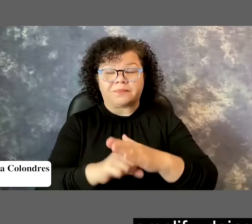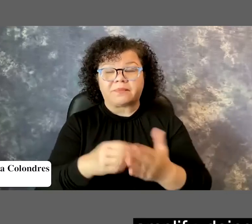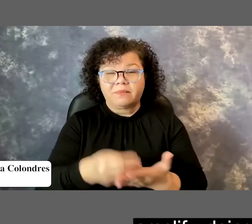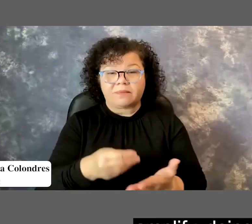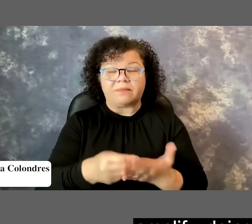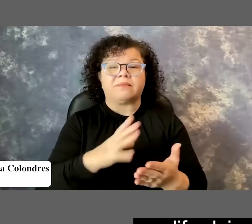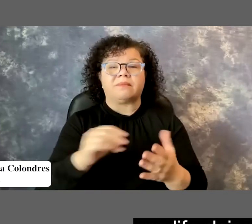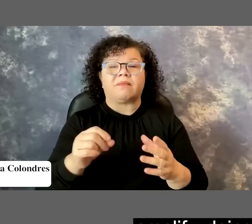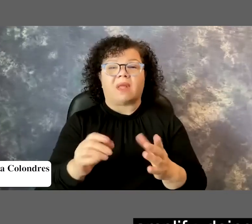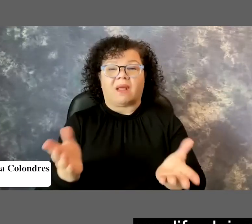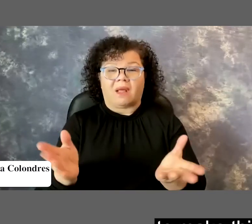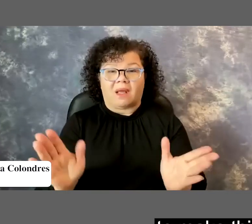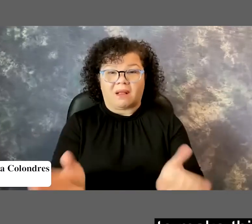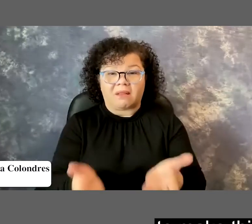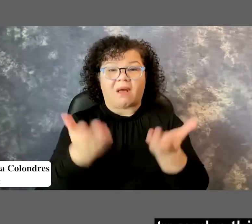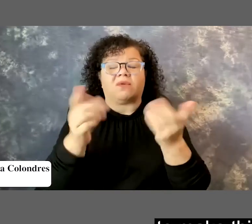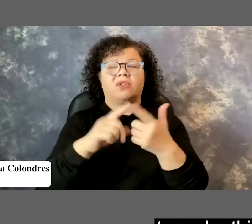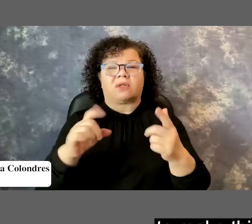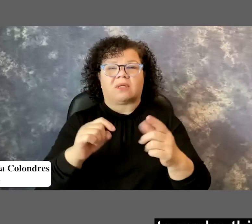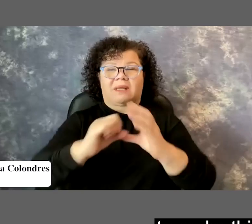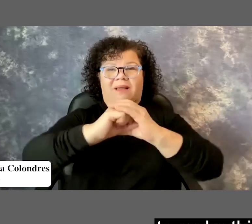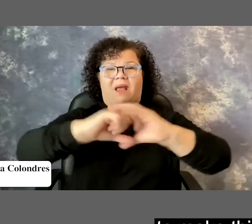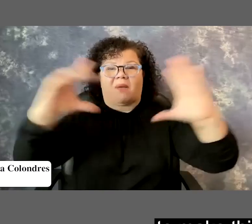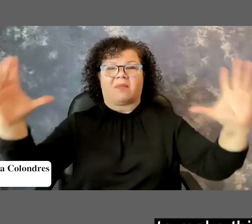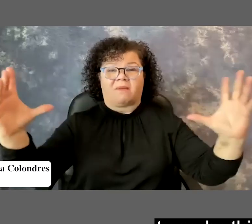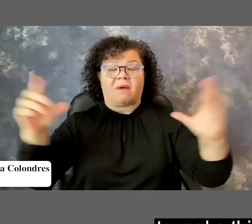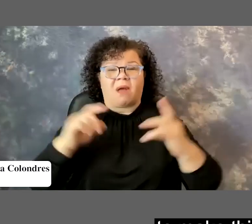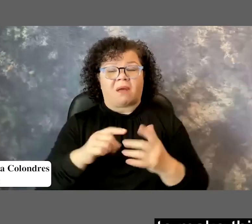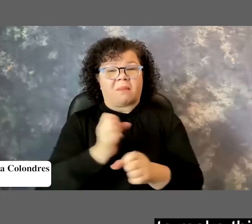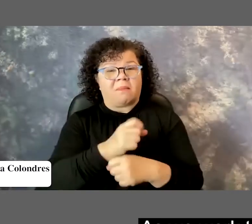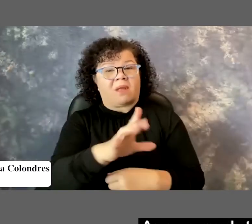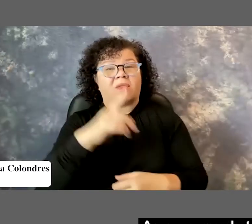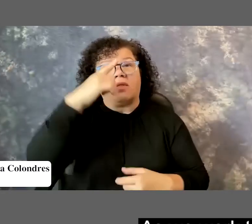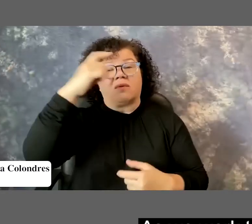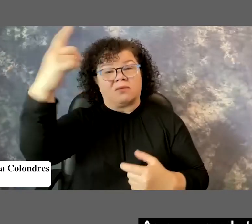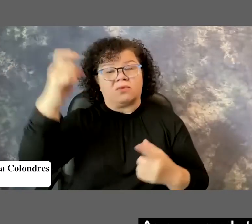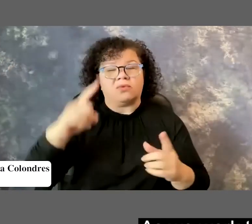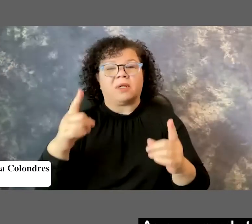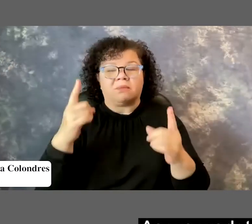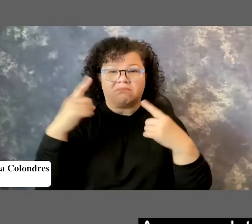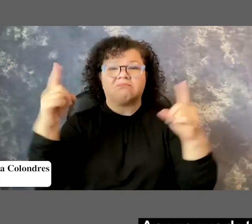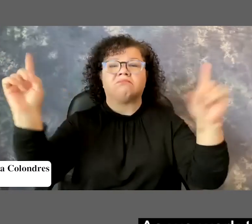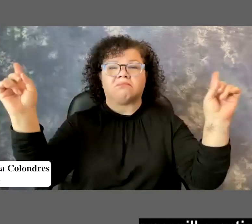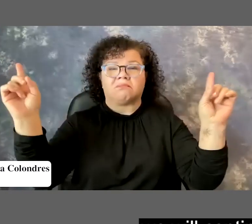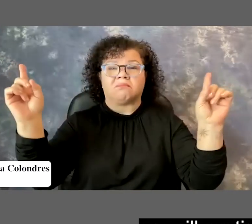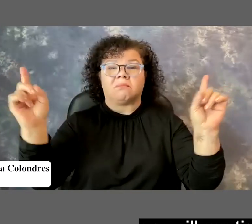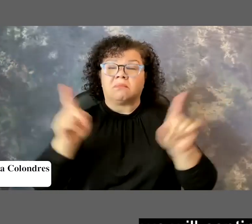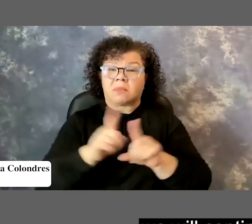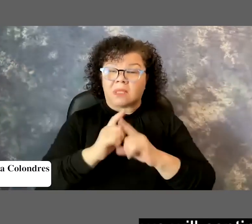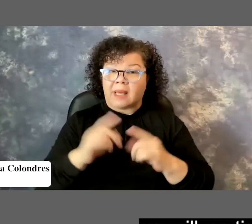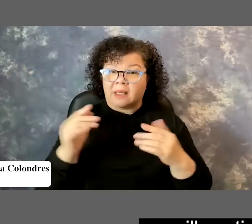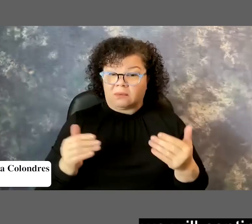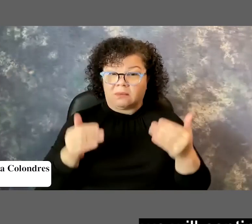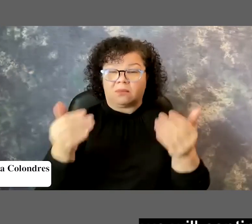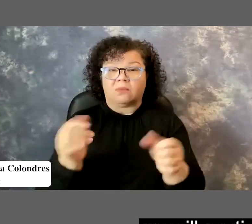amplify, doing everything we can to make this vision a reality. As we work towards this future, we will